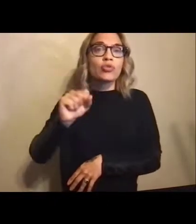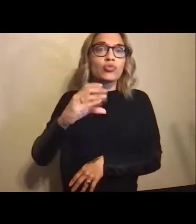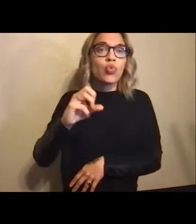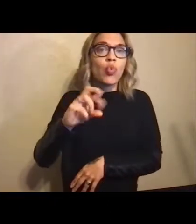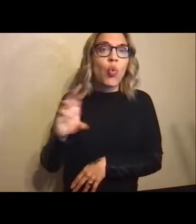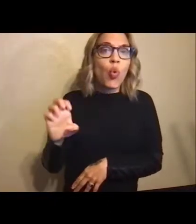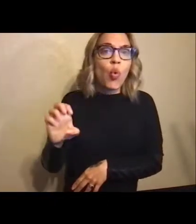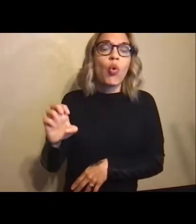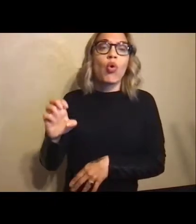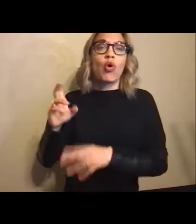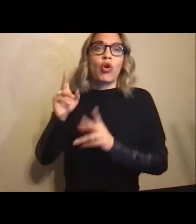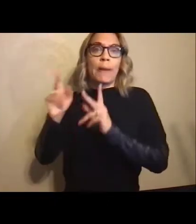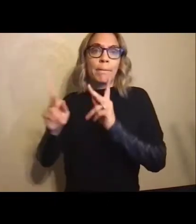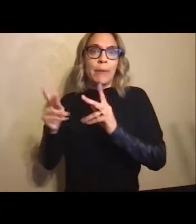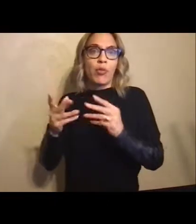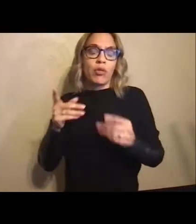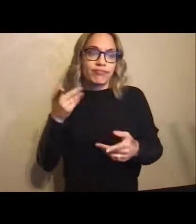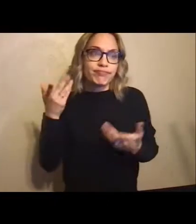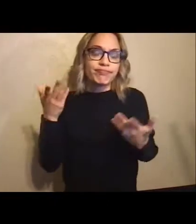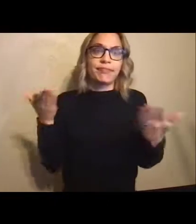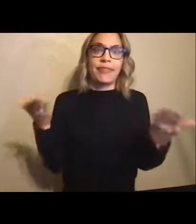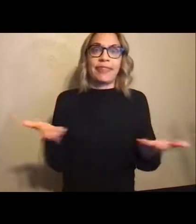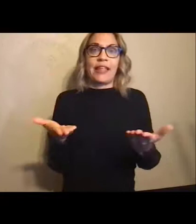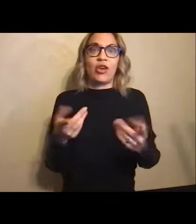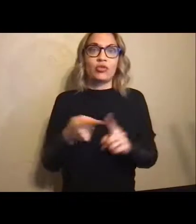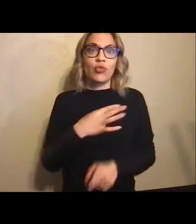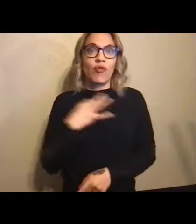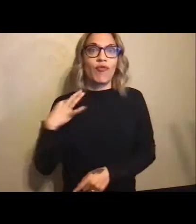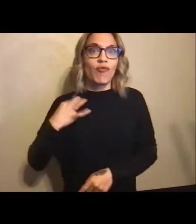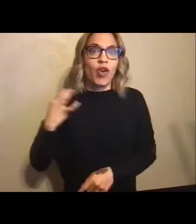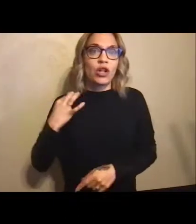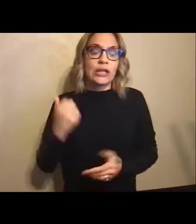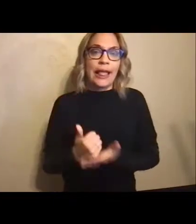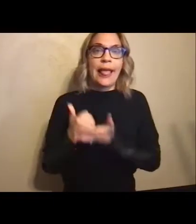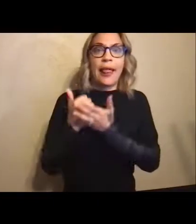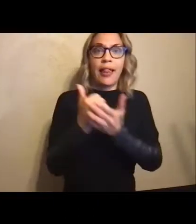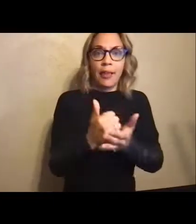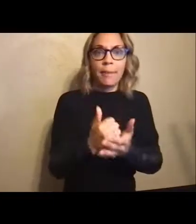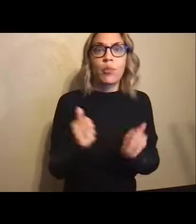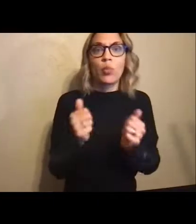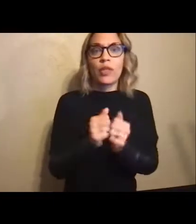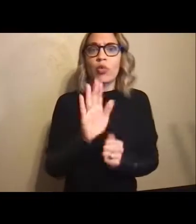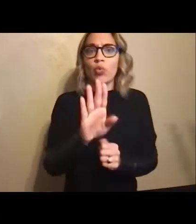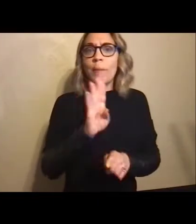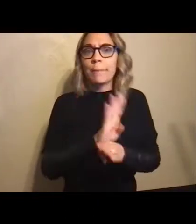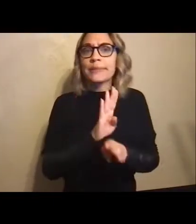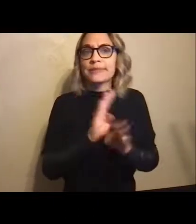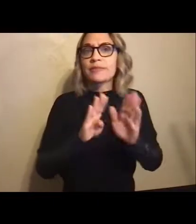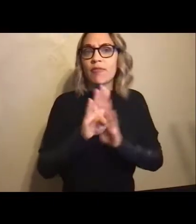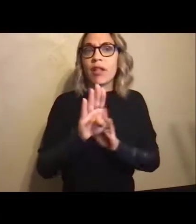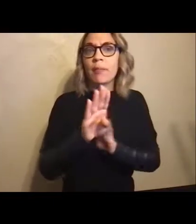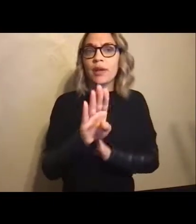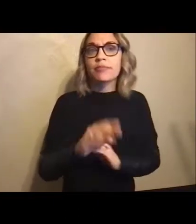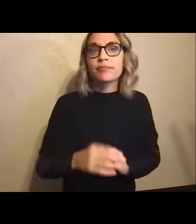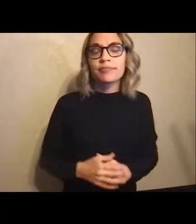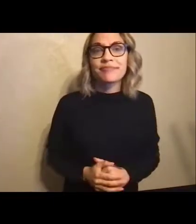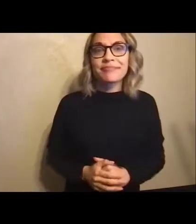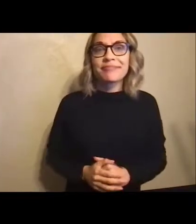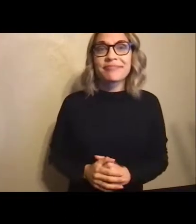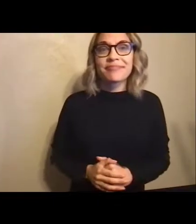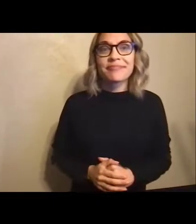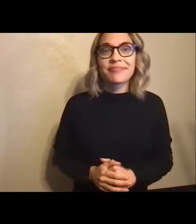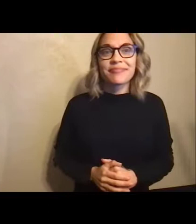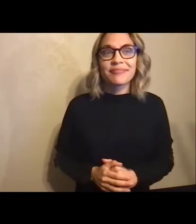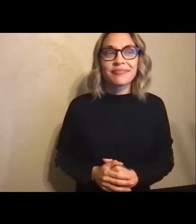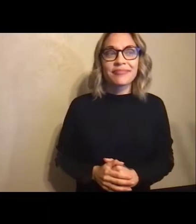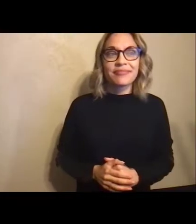such as myself and other members at SCORE who are there, and we volunteer our time to